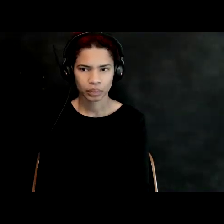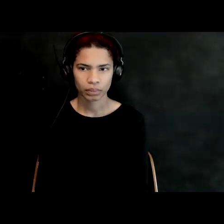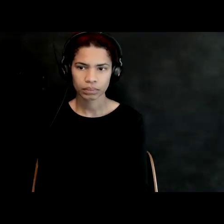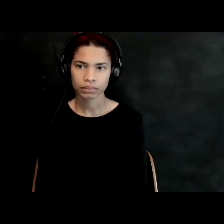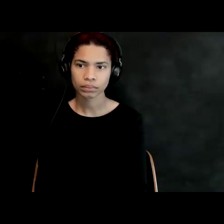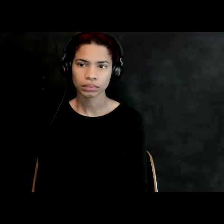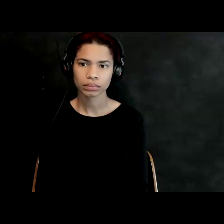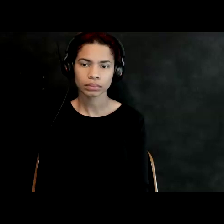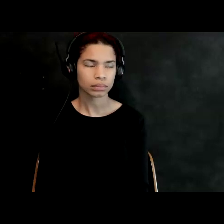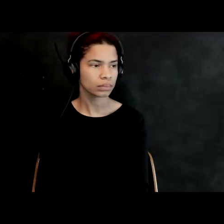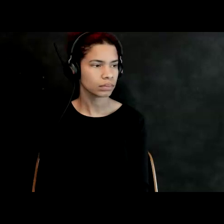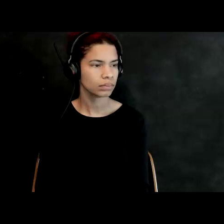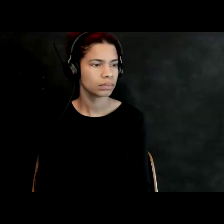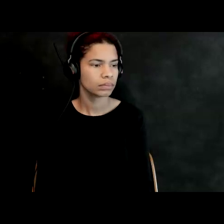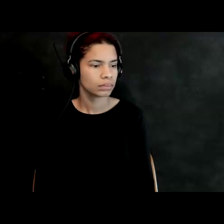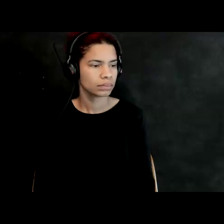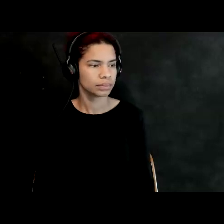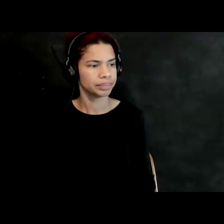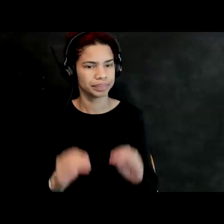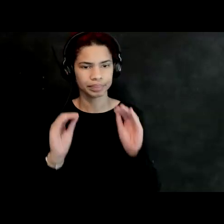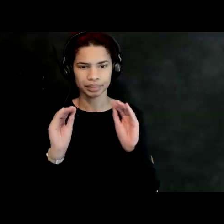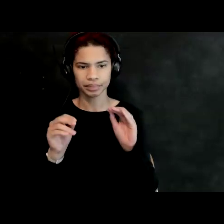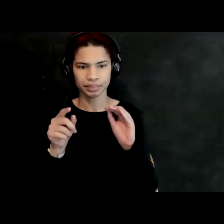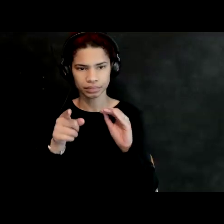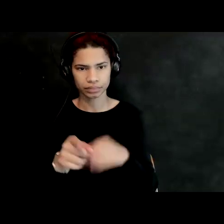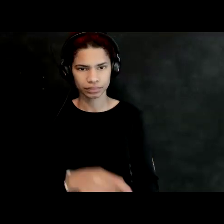I'll take that, put that here.